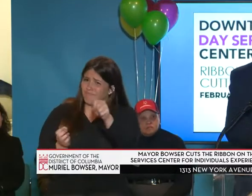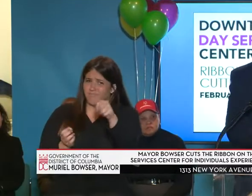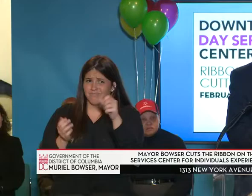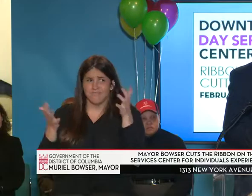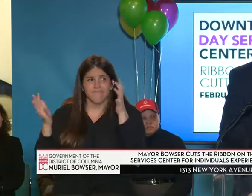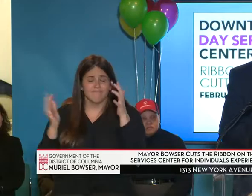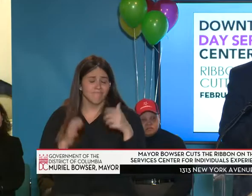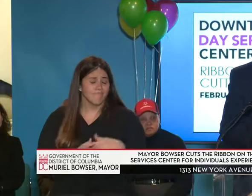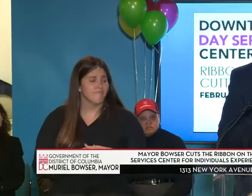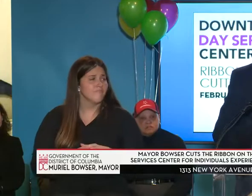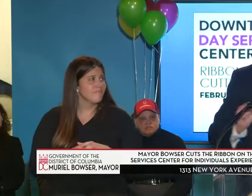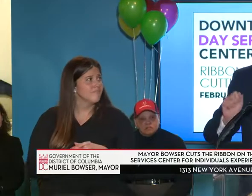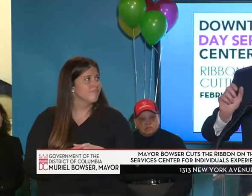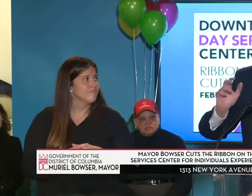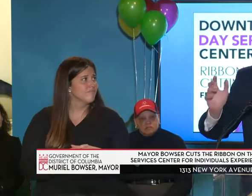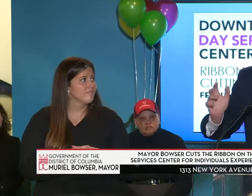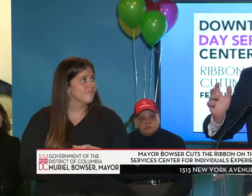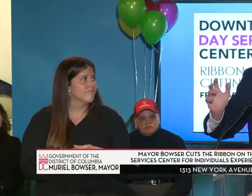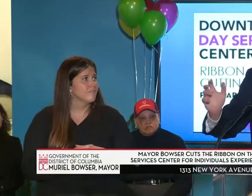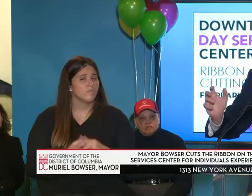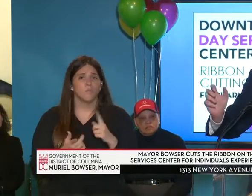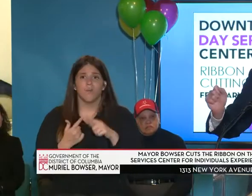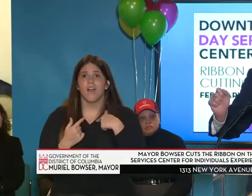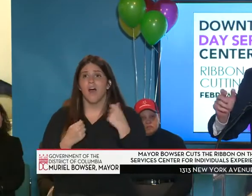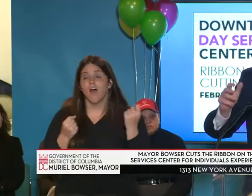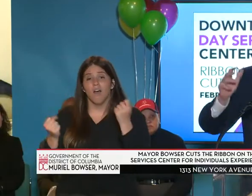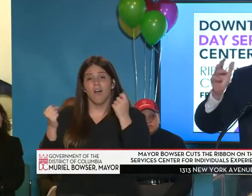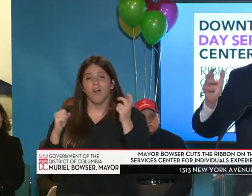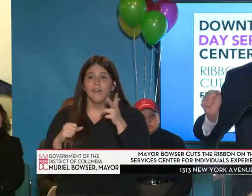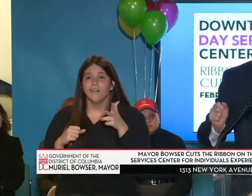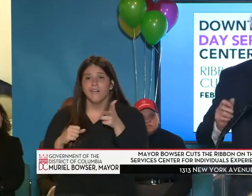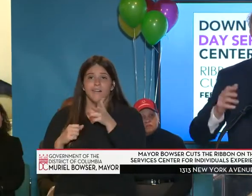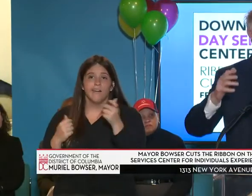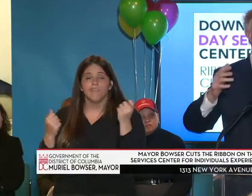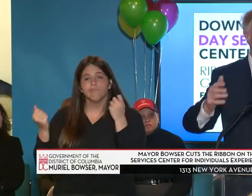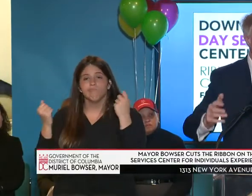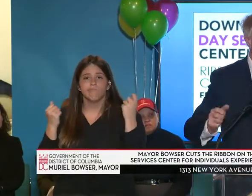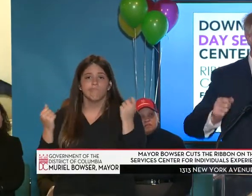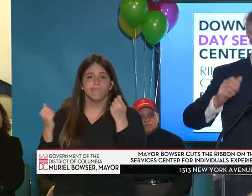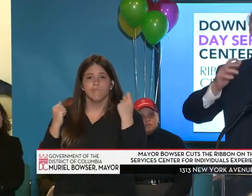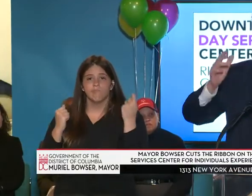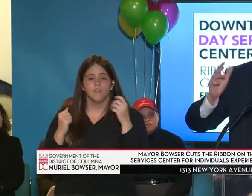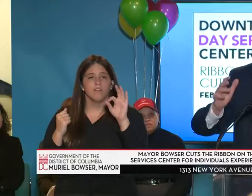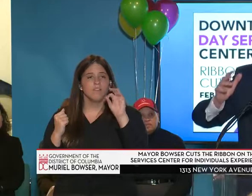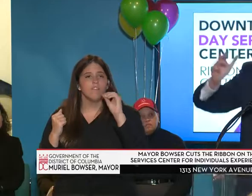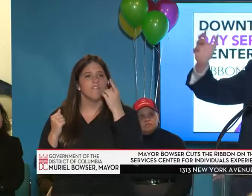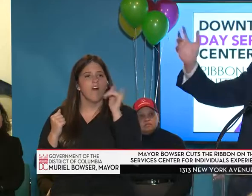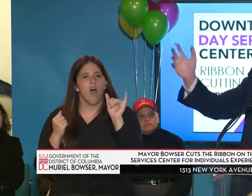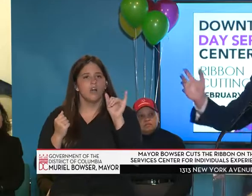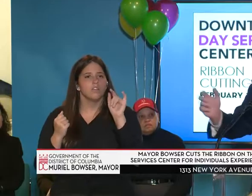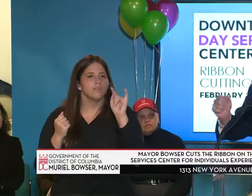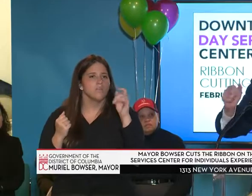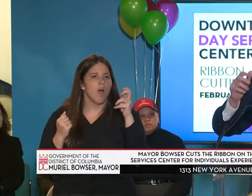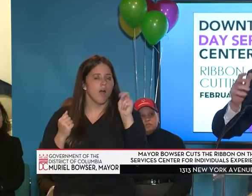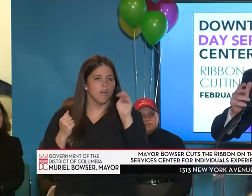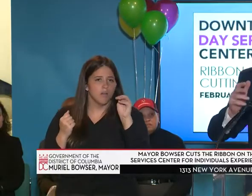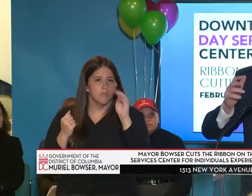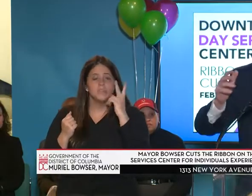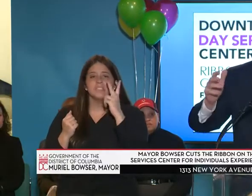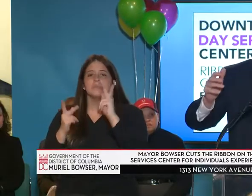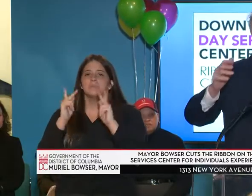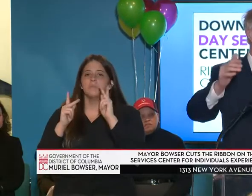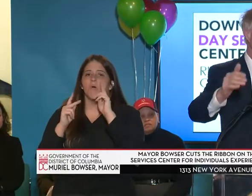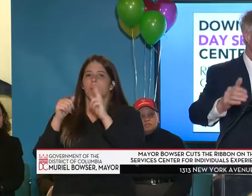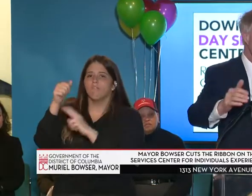that's it. And when I drive around the ward in particular, and in Foggy Bottom and places where we have people living under